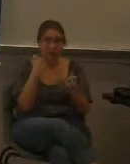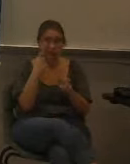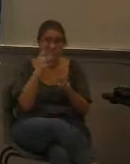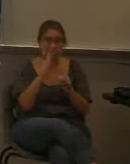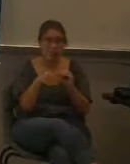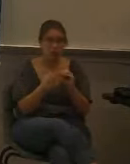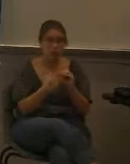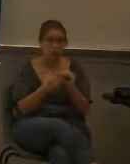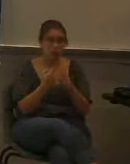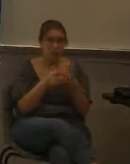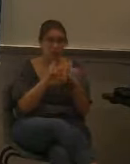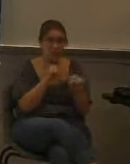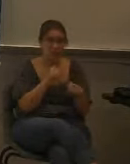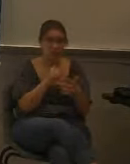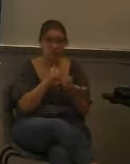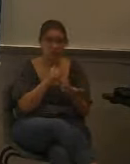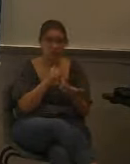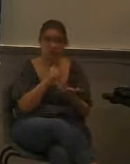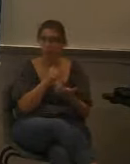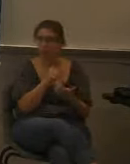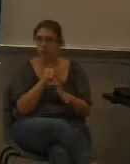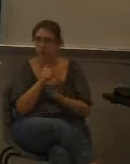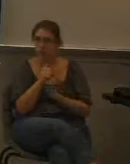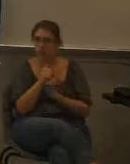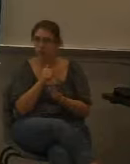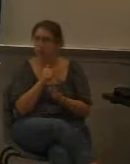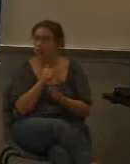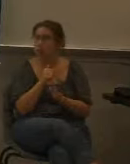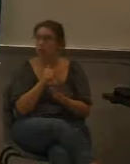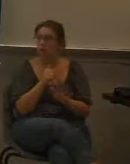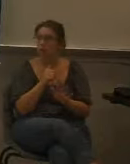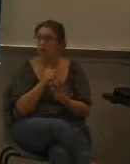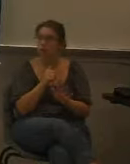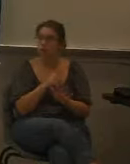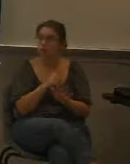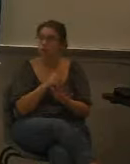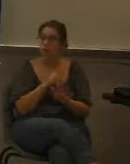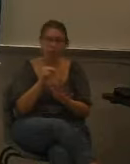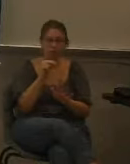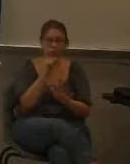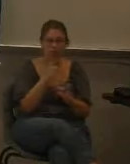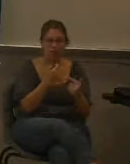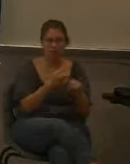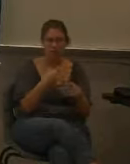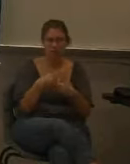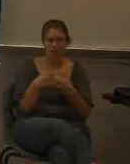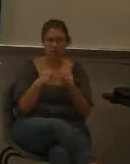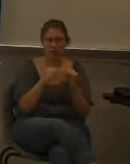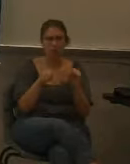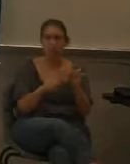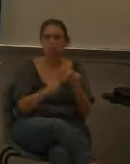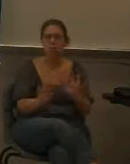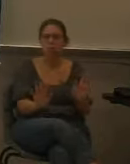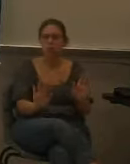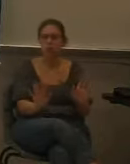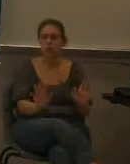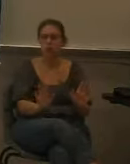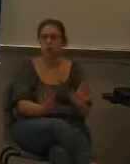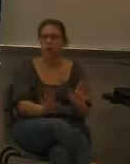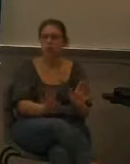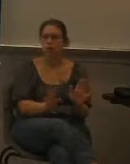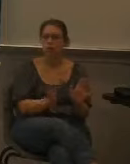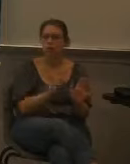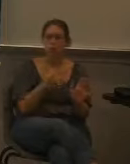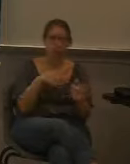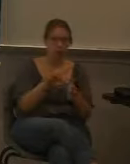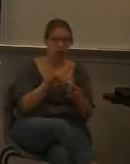about. Nutrients are coming from outside the system? No, you get rid of we've